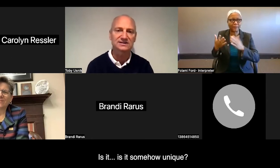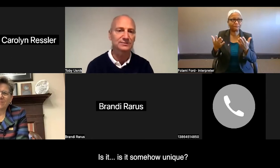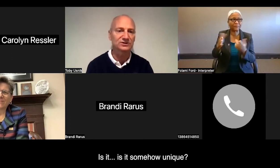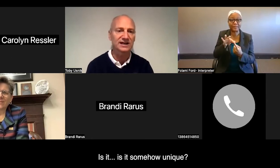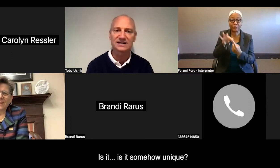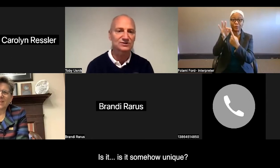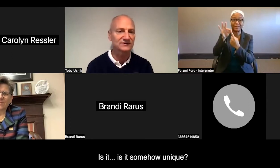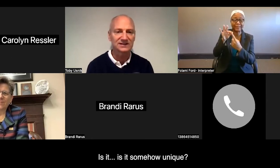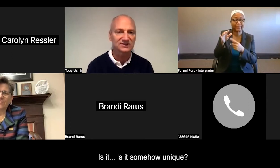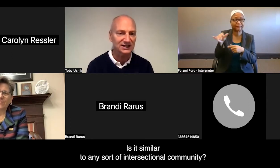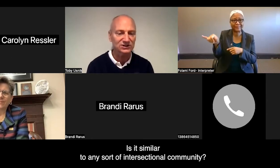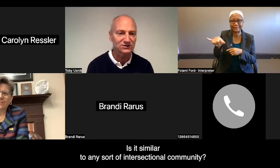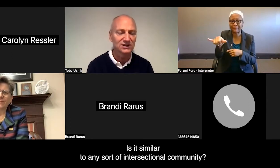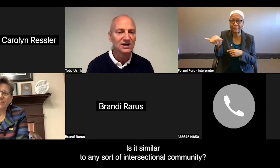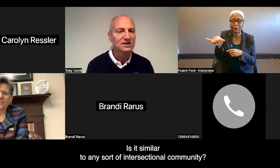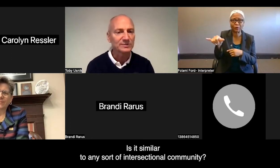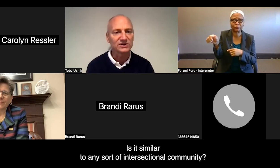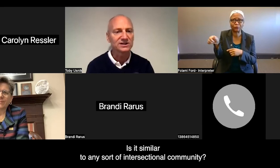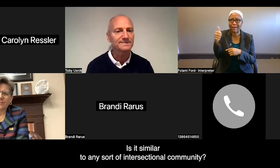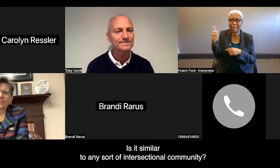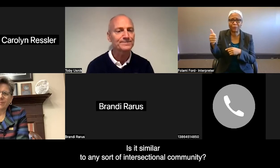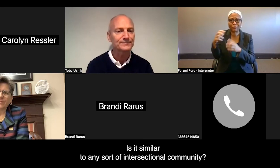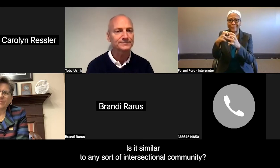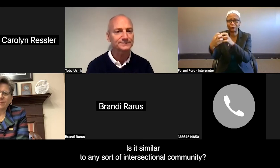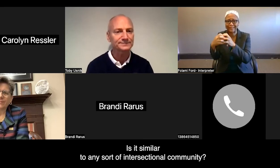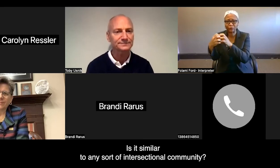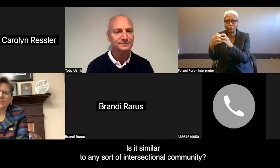Is it similar to any sort of intersectional community?